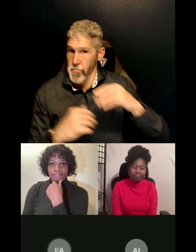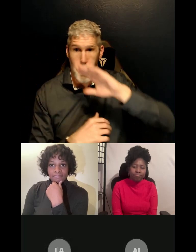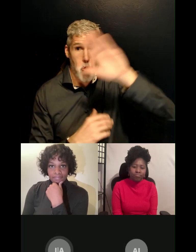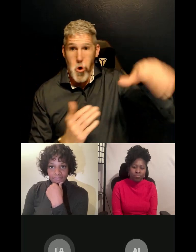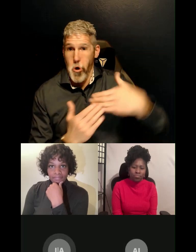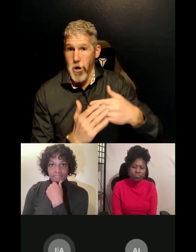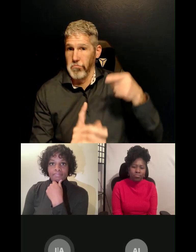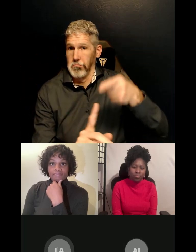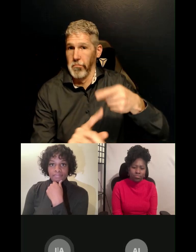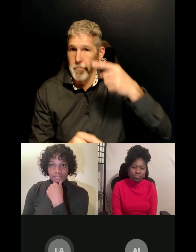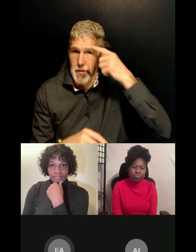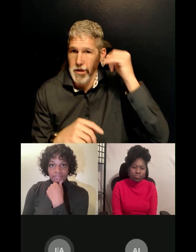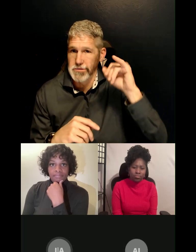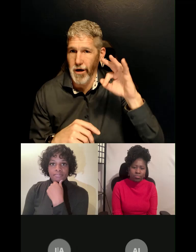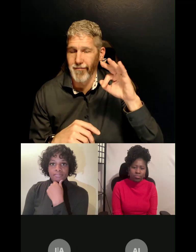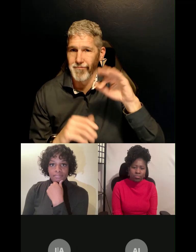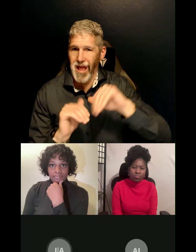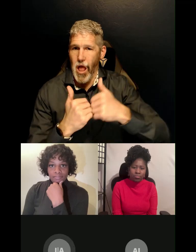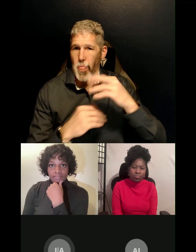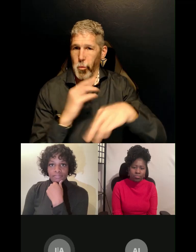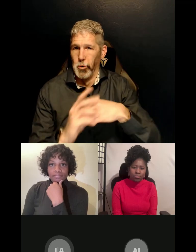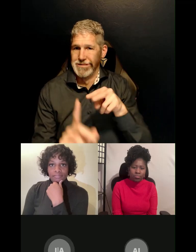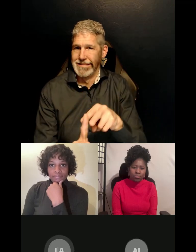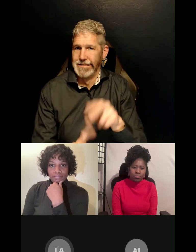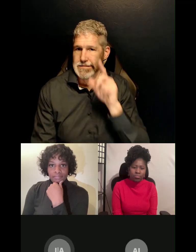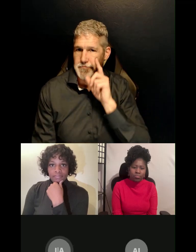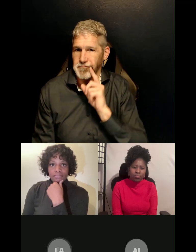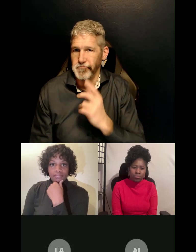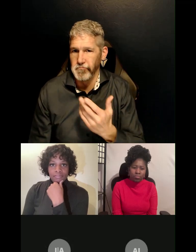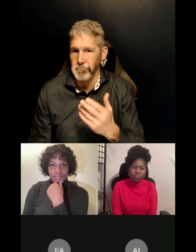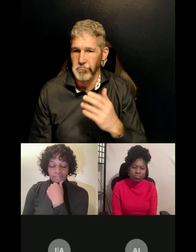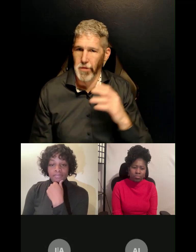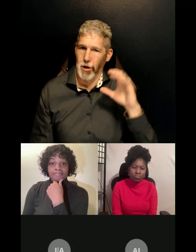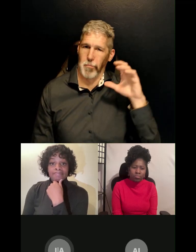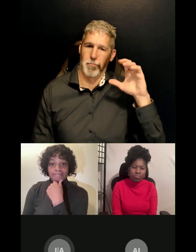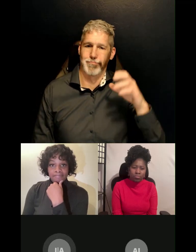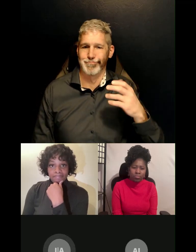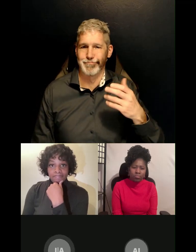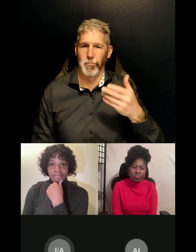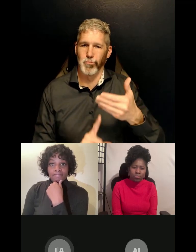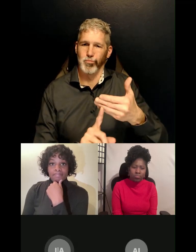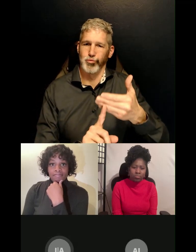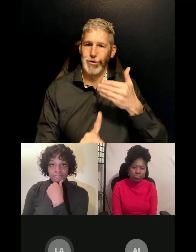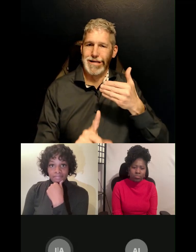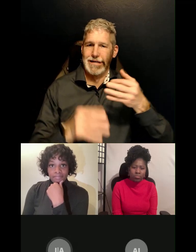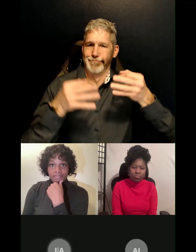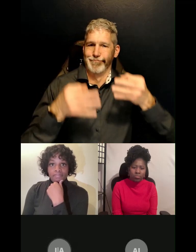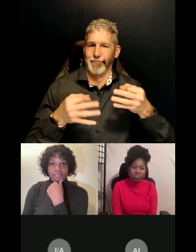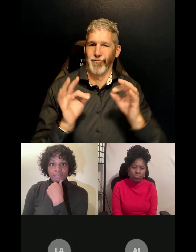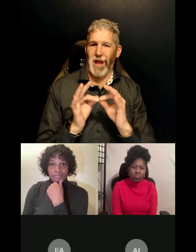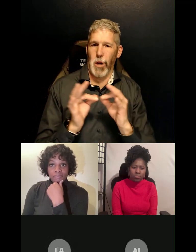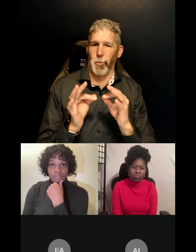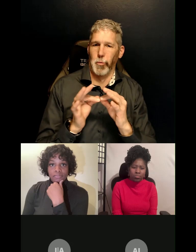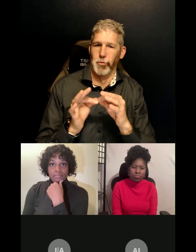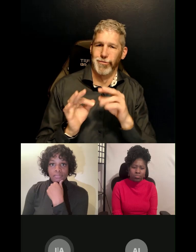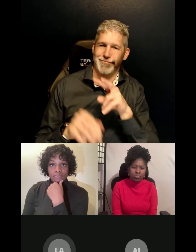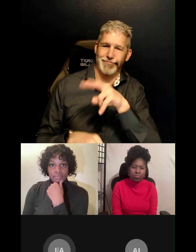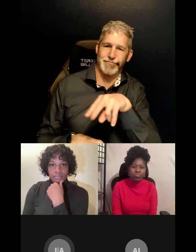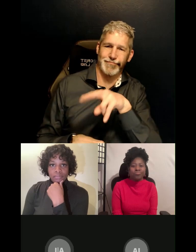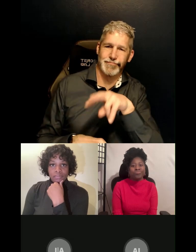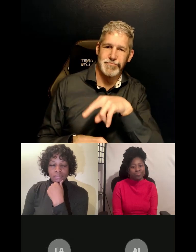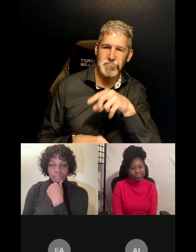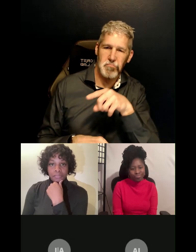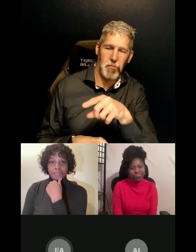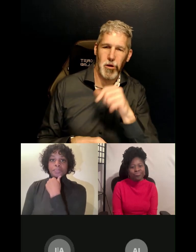We're economically at a disadvantage. And that is how the world sees deaf people.